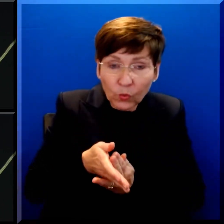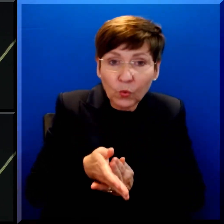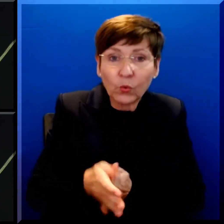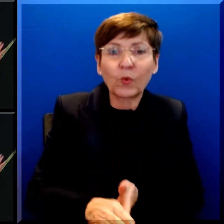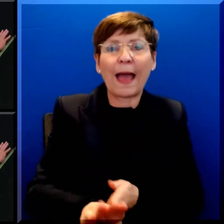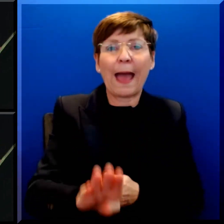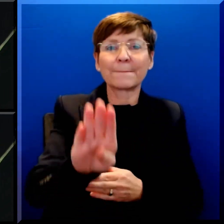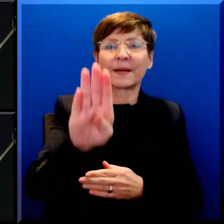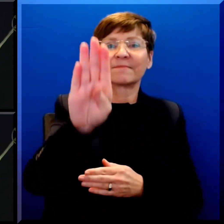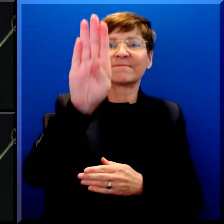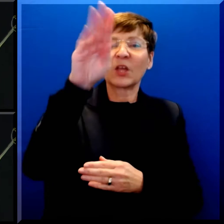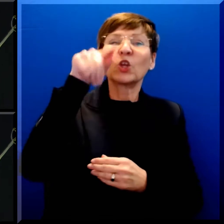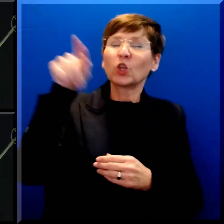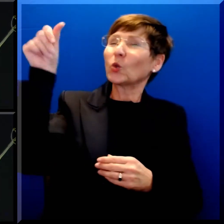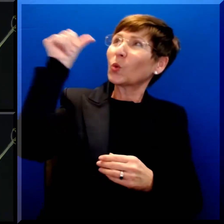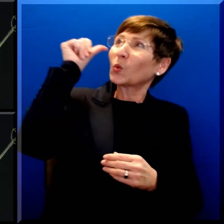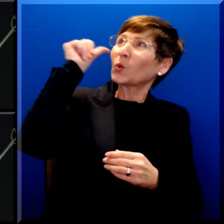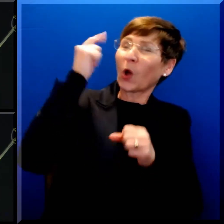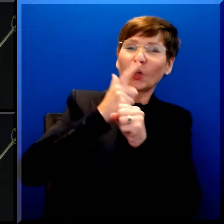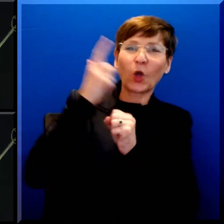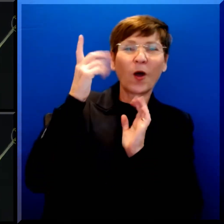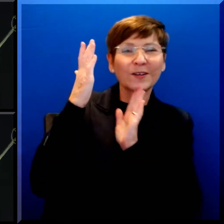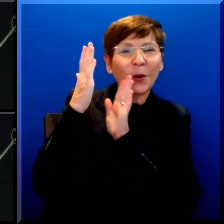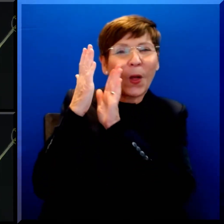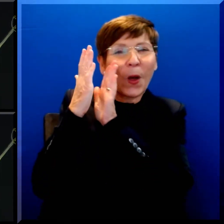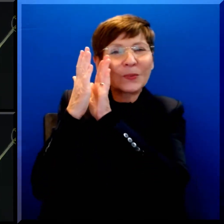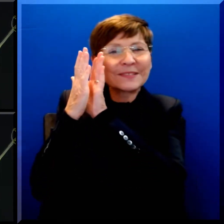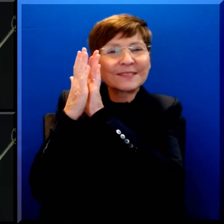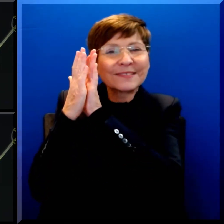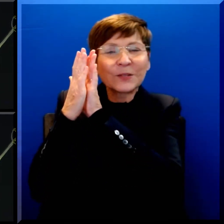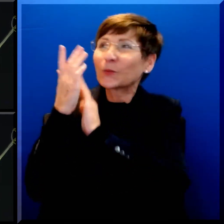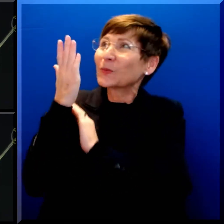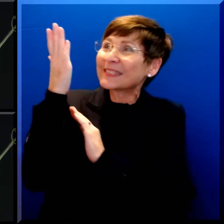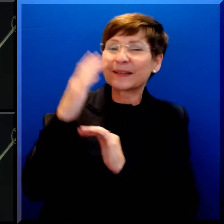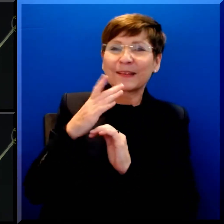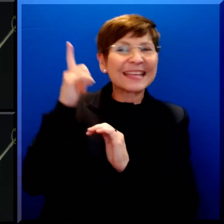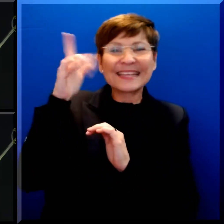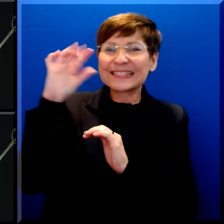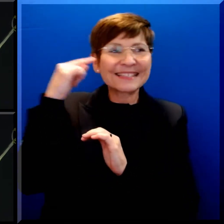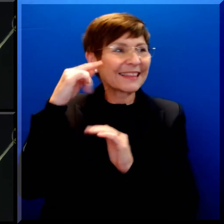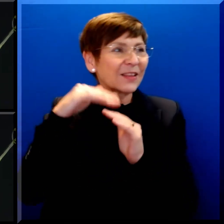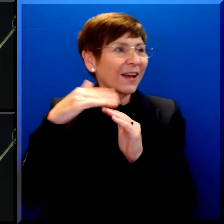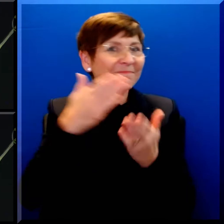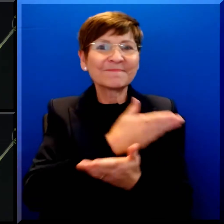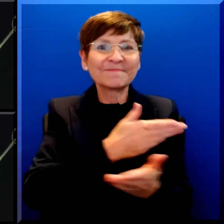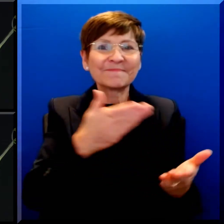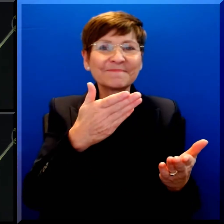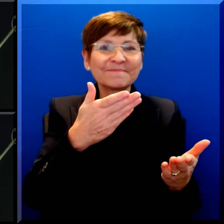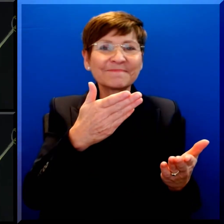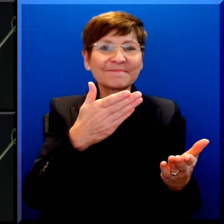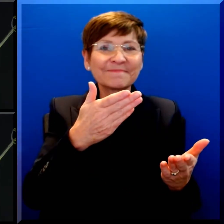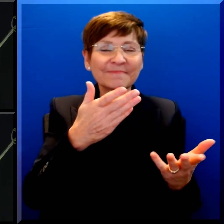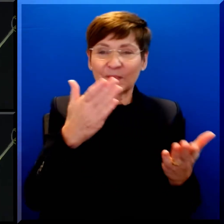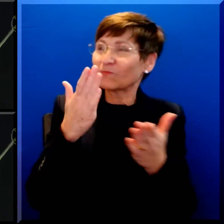actually take you to a higher level of knowing this God, his character that's not based on circumstances, but a